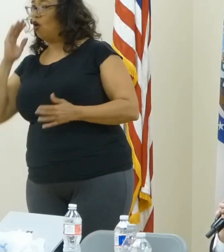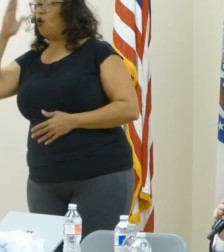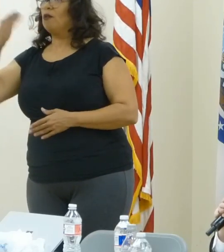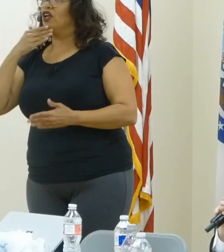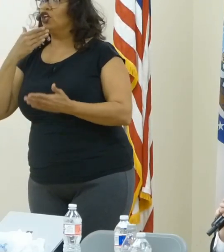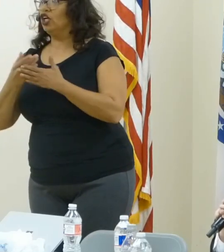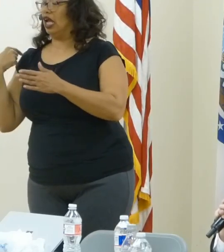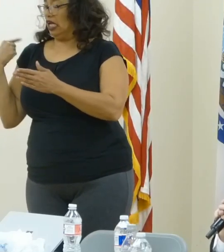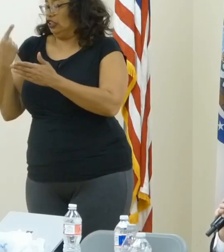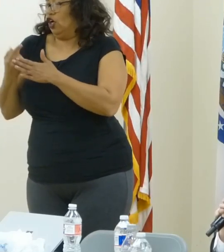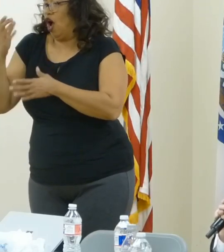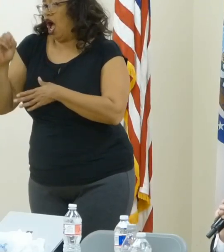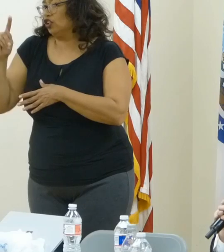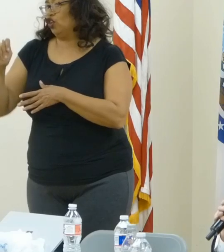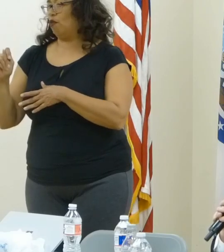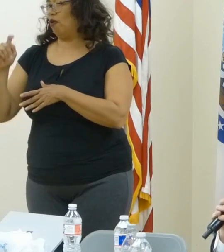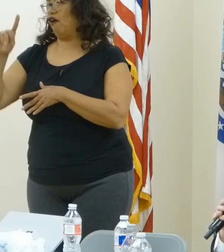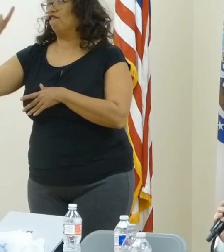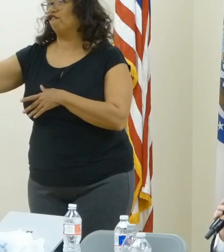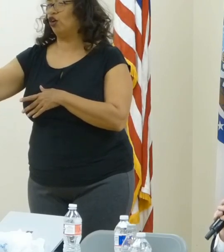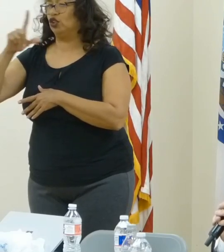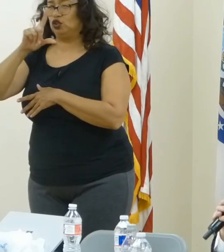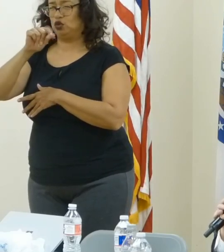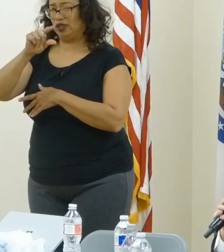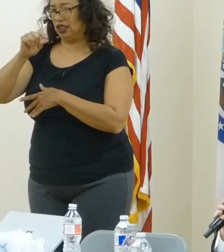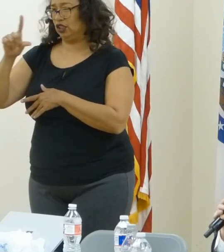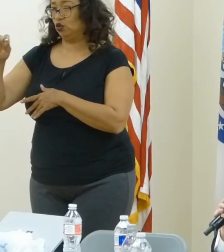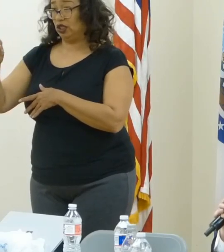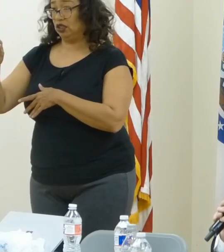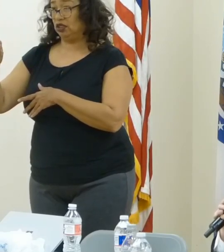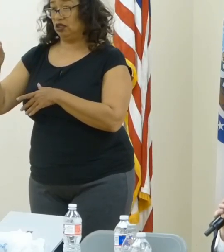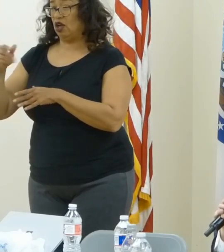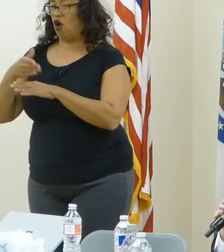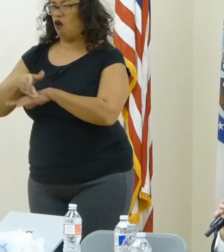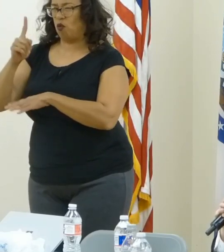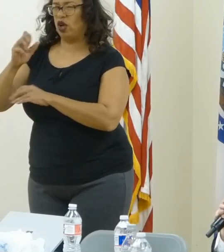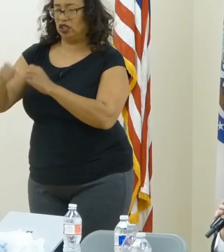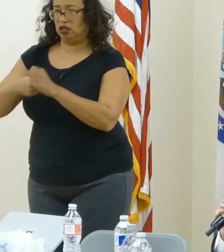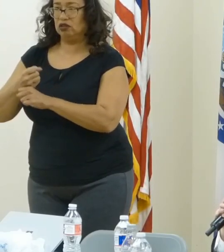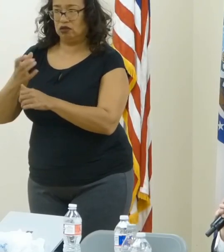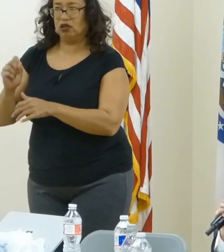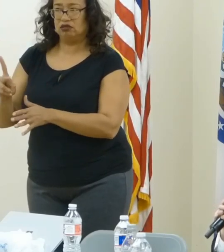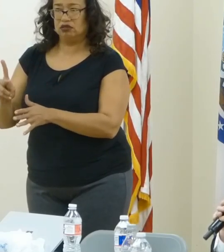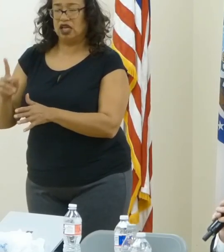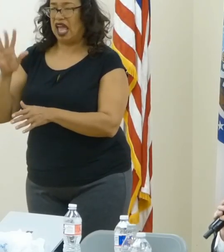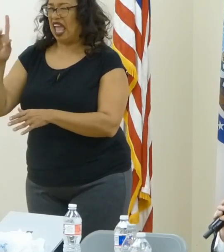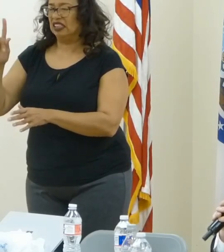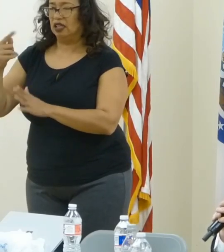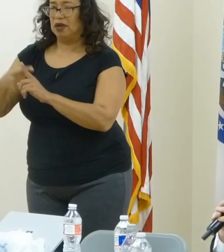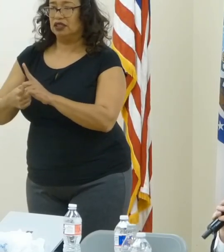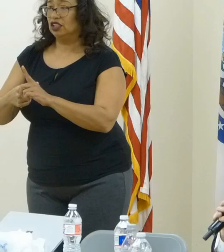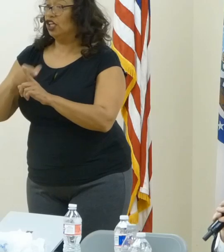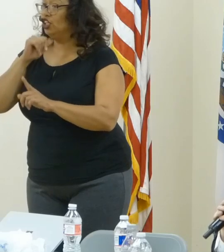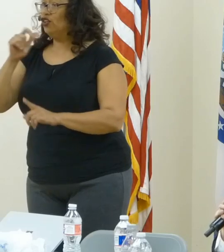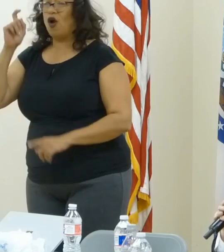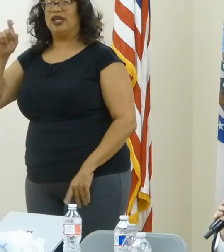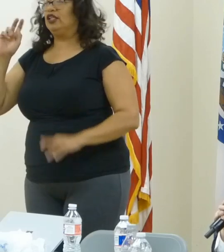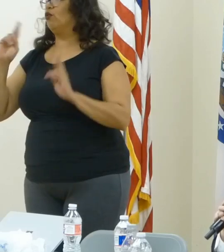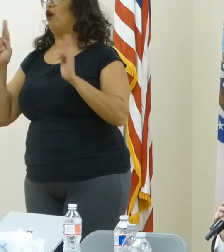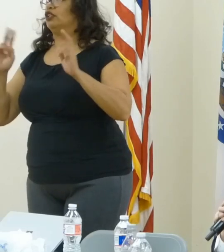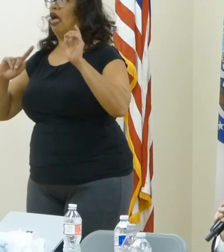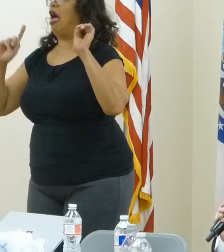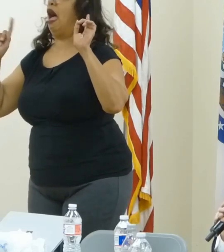through October 1st of 2020, so more than a year from now, about 18 months from now. You do not need to rush in